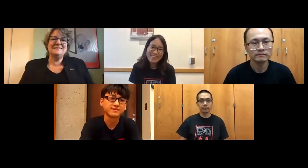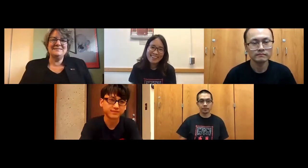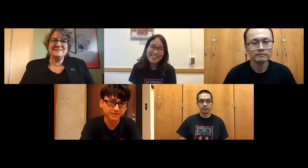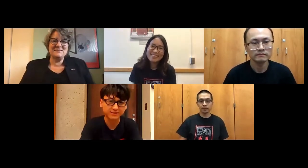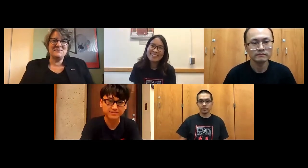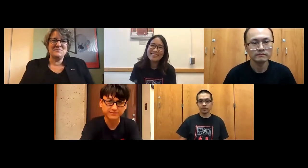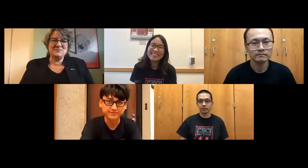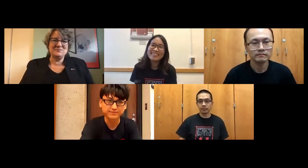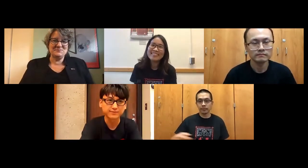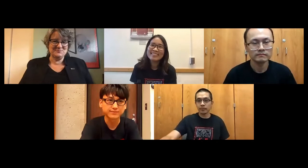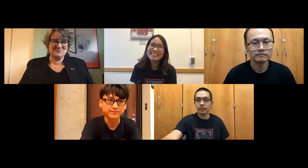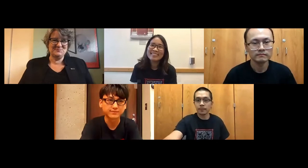Thank you, Amy.